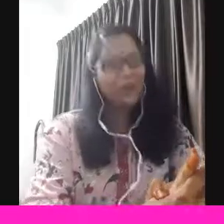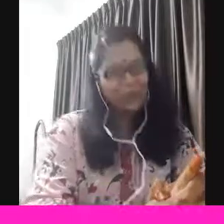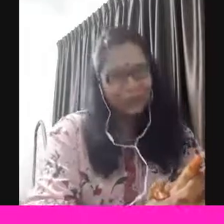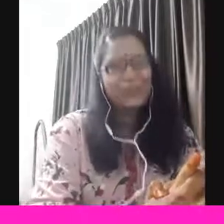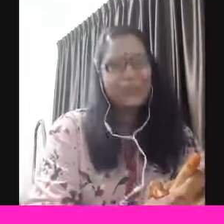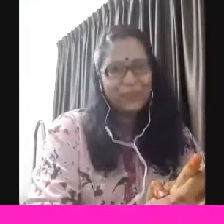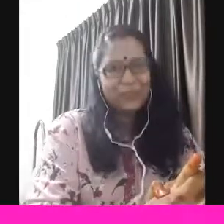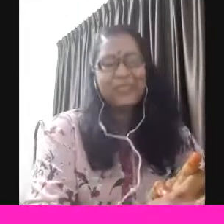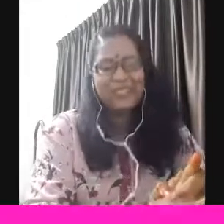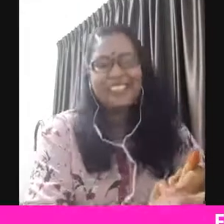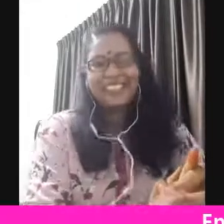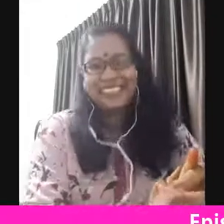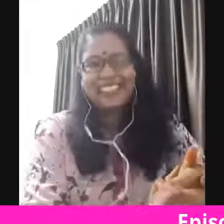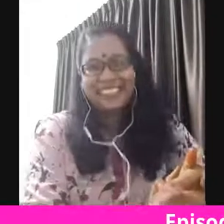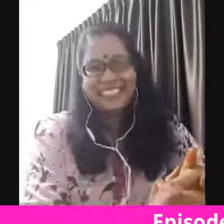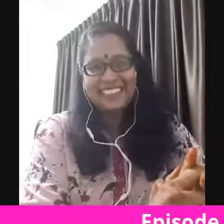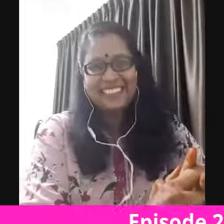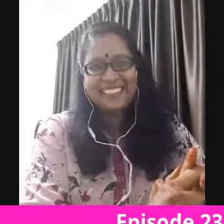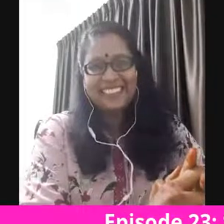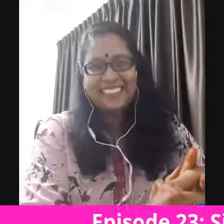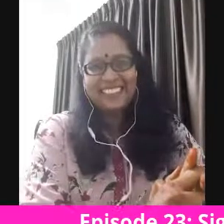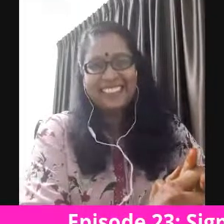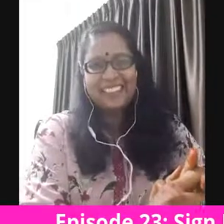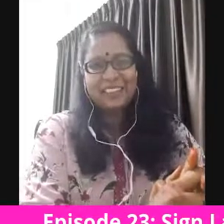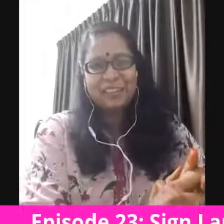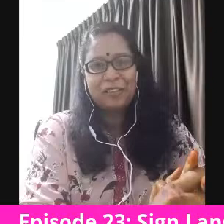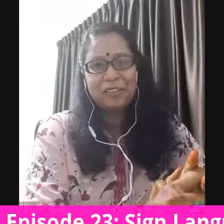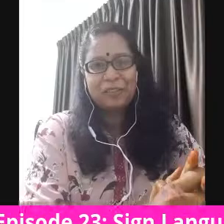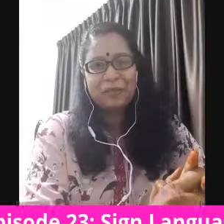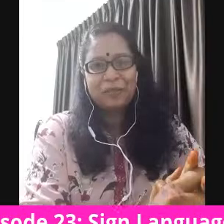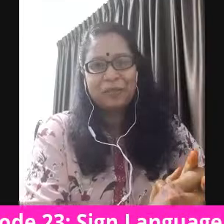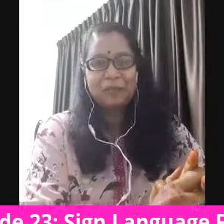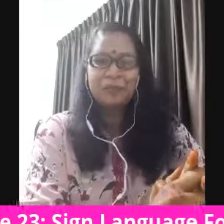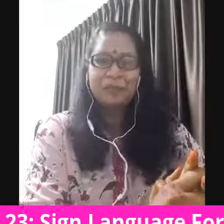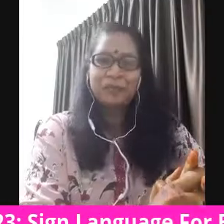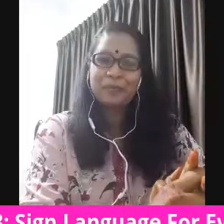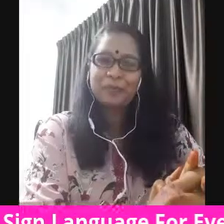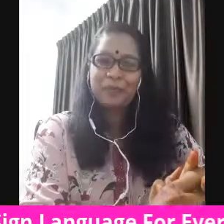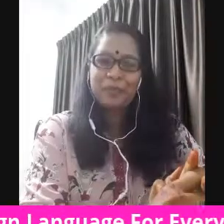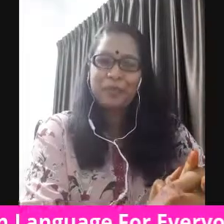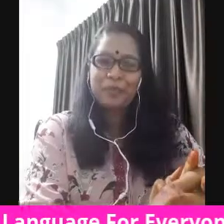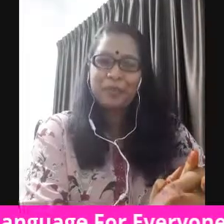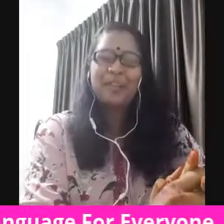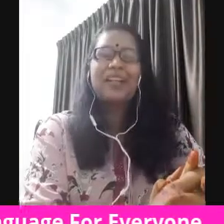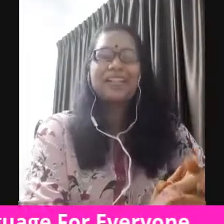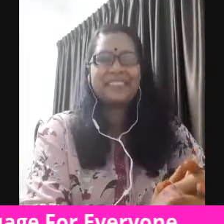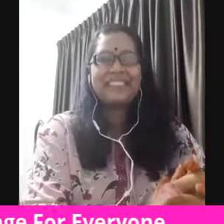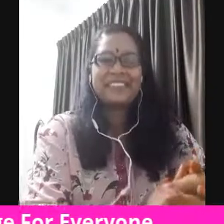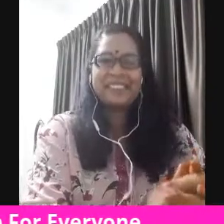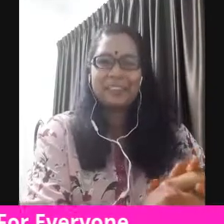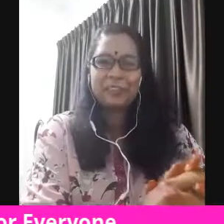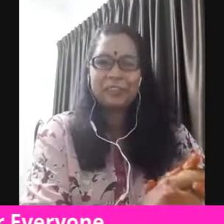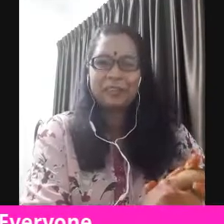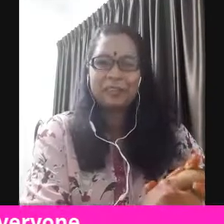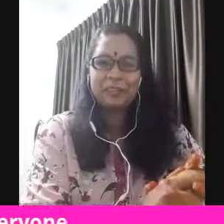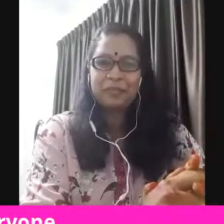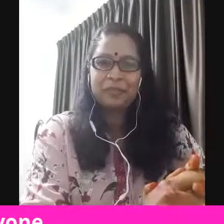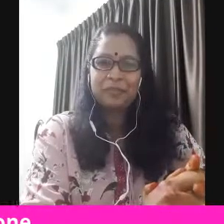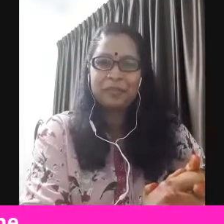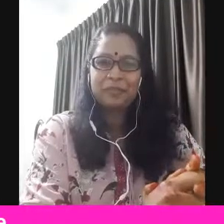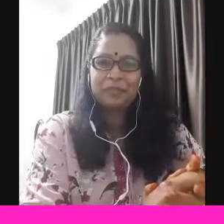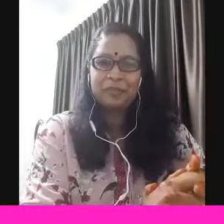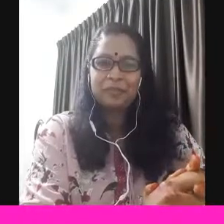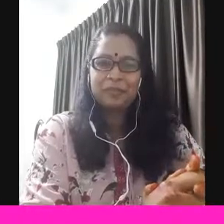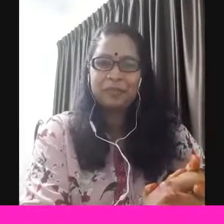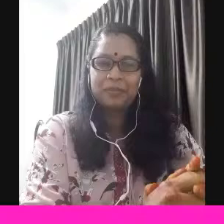I Oh, understand that, but I totally forgot because that was like about 10 years back. But it was really that is when I